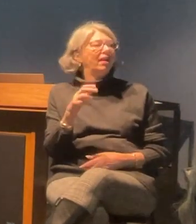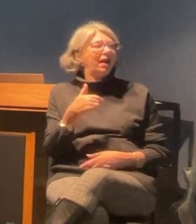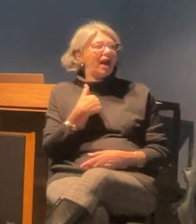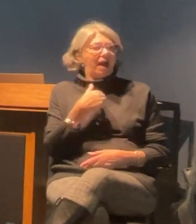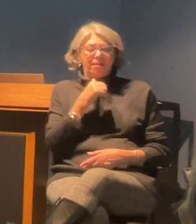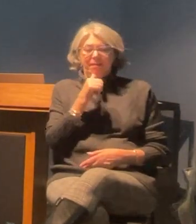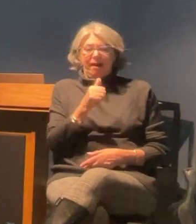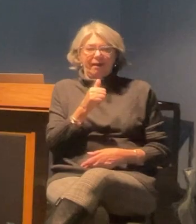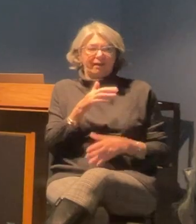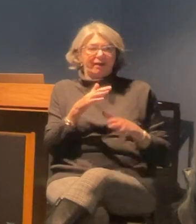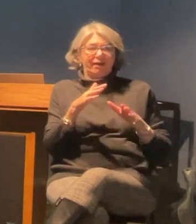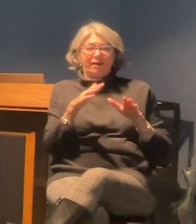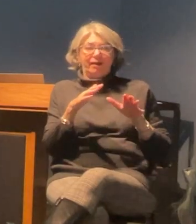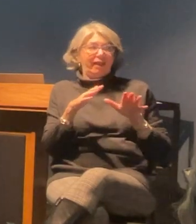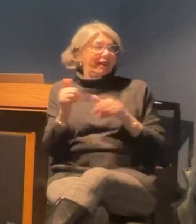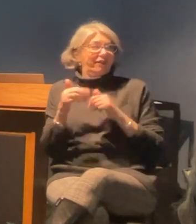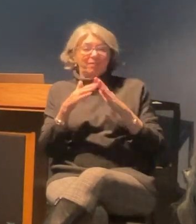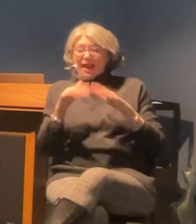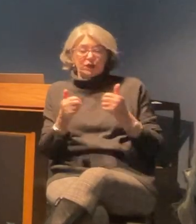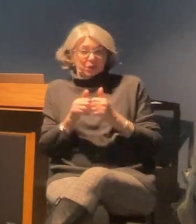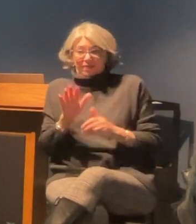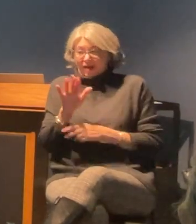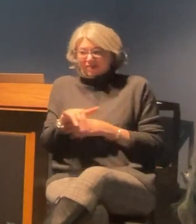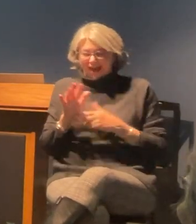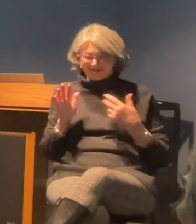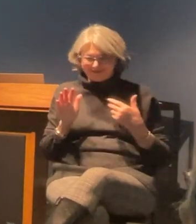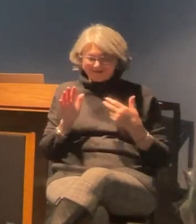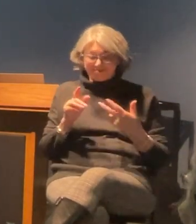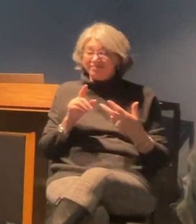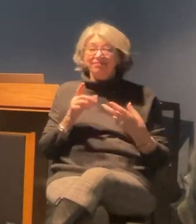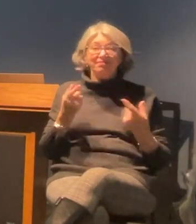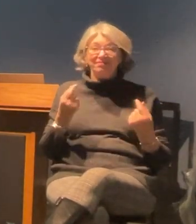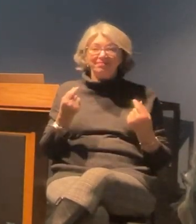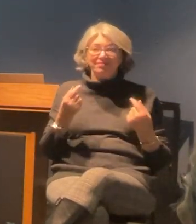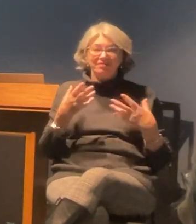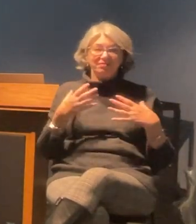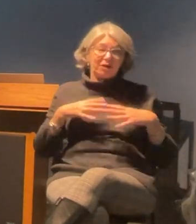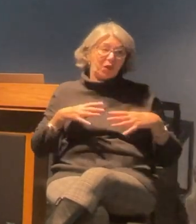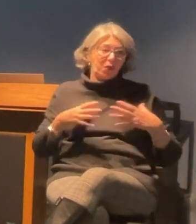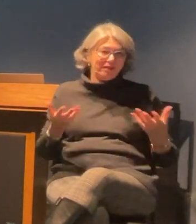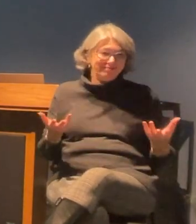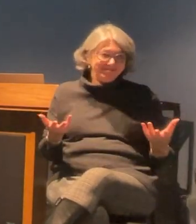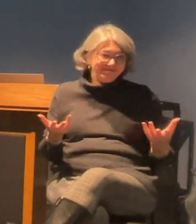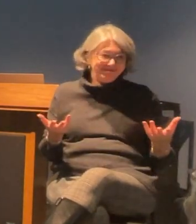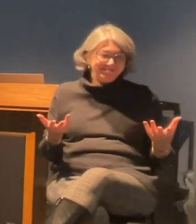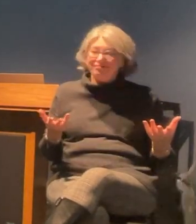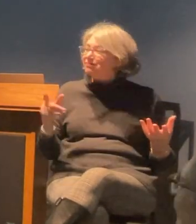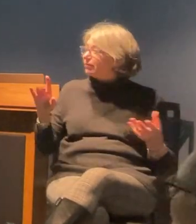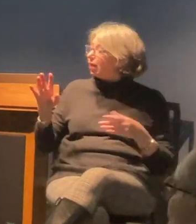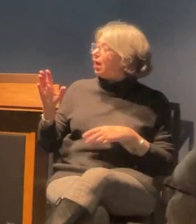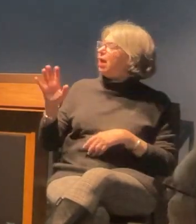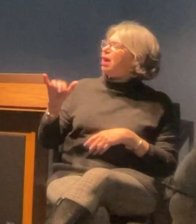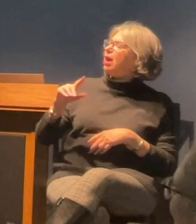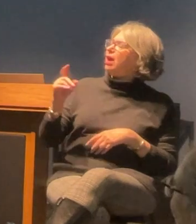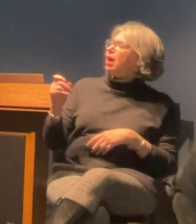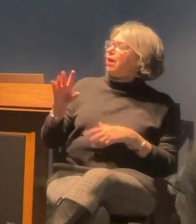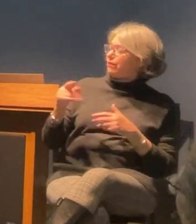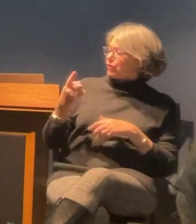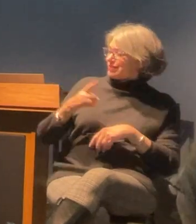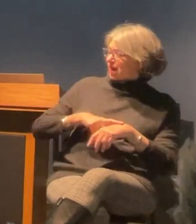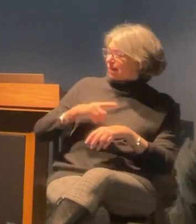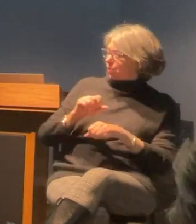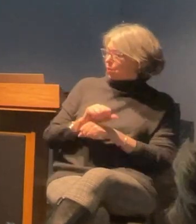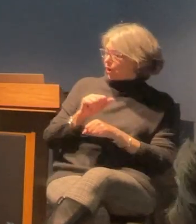gonna leave my house without, and that was my clothing. So Was this the first time that you worked